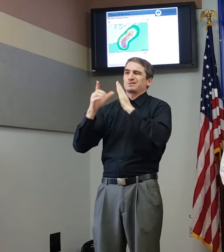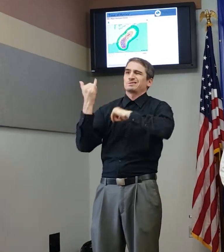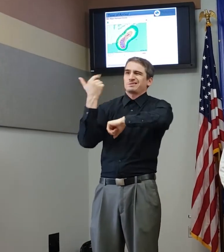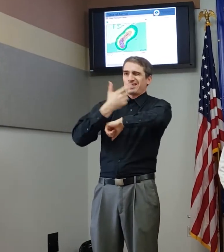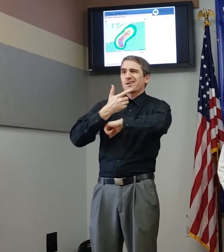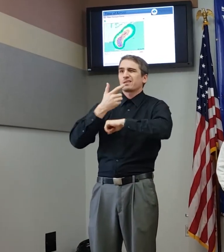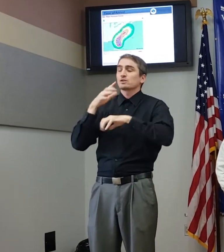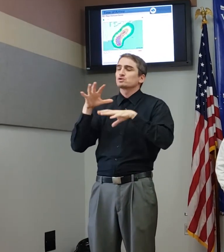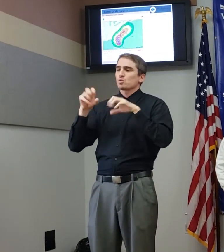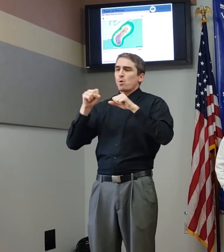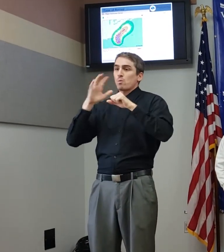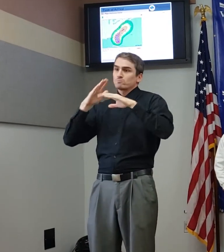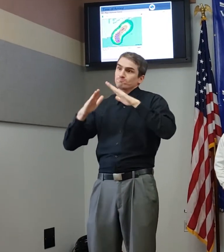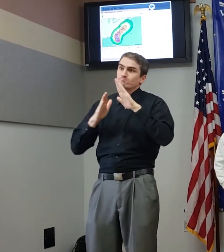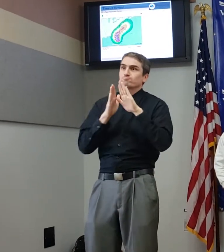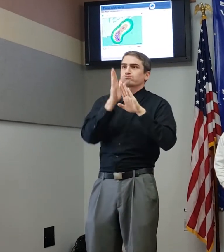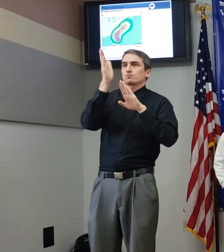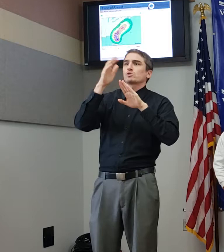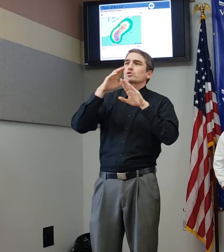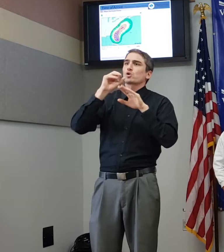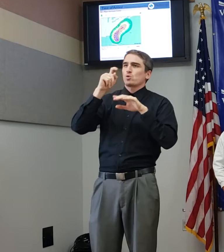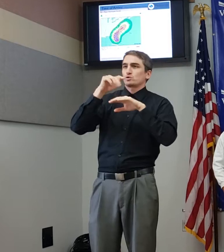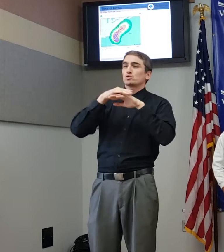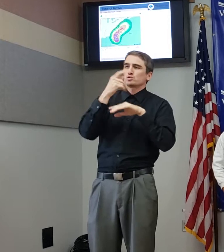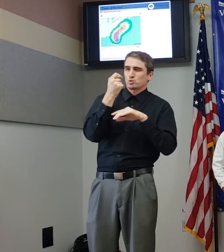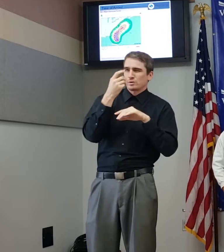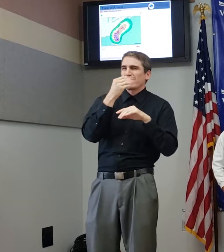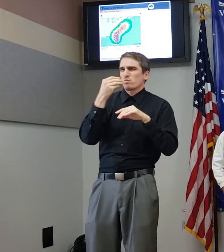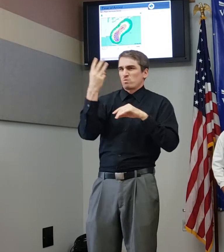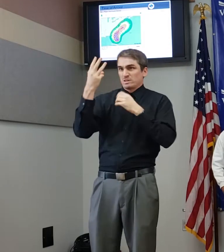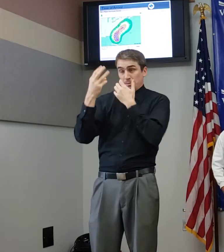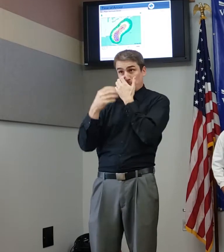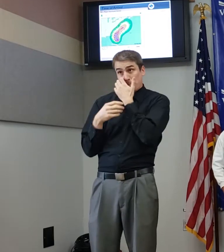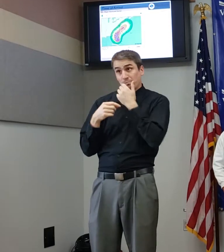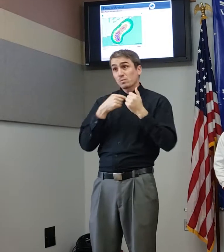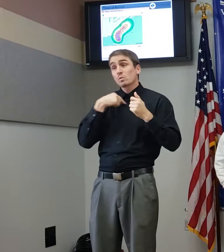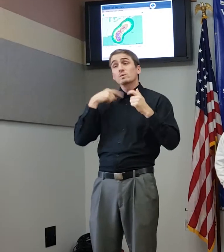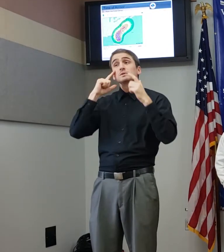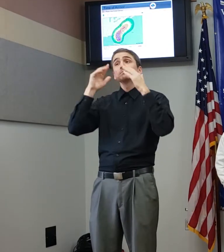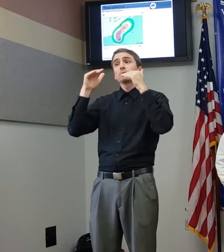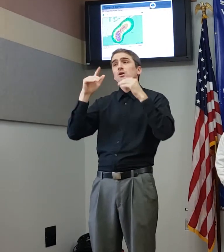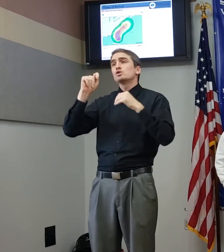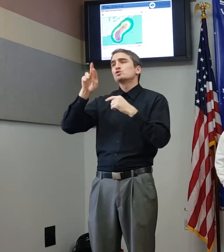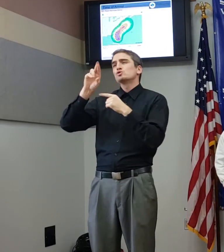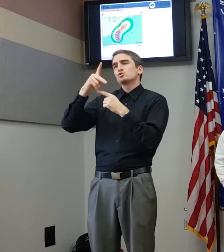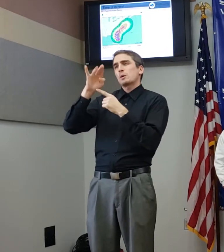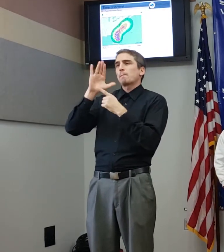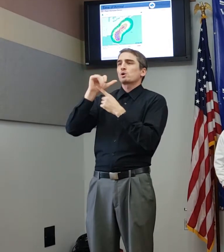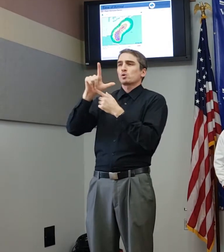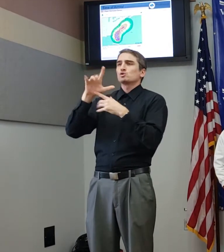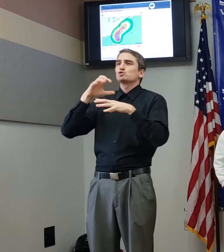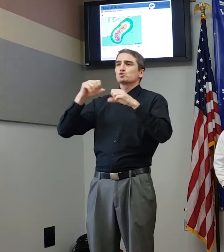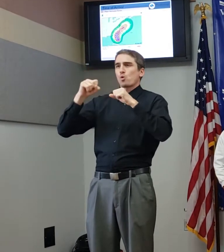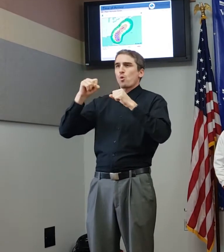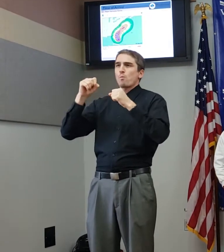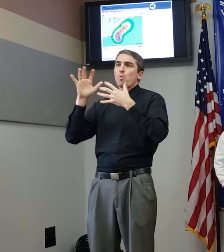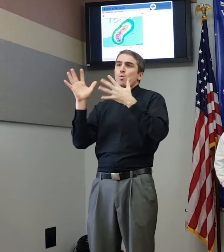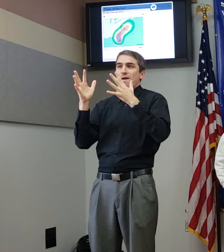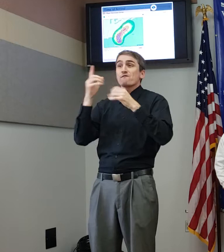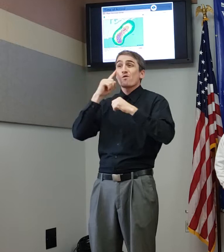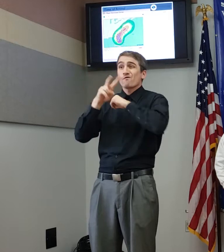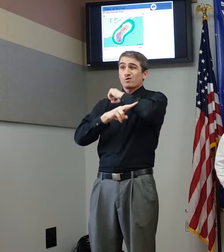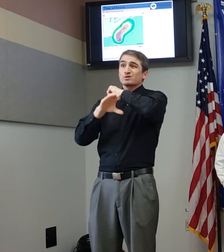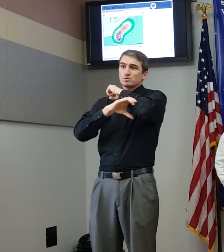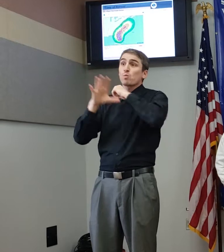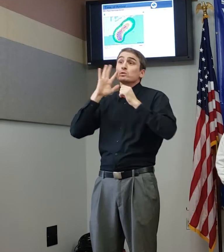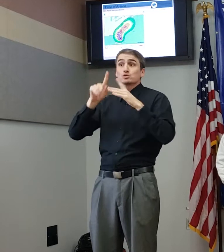storm moves up the coast Tuesday into Wednesday. We do anticipate tropical storm force winds for Volusia County to